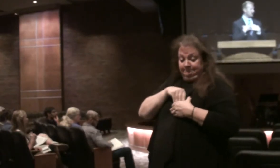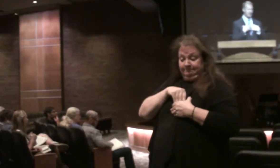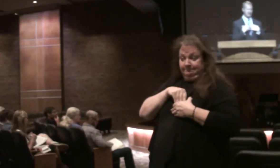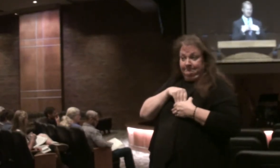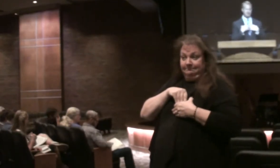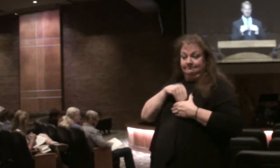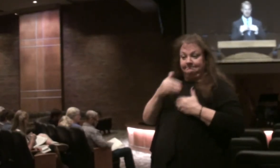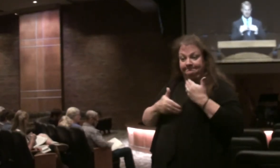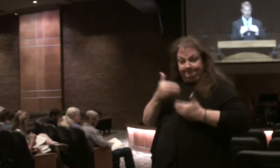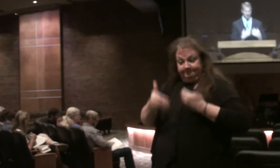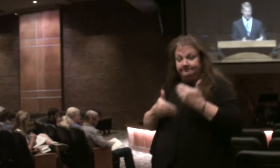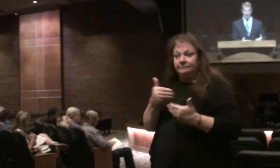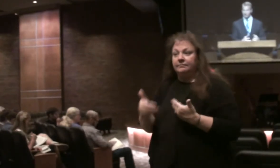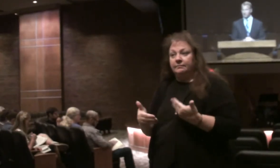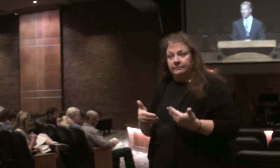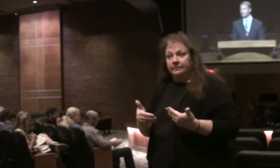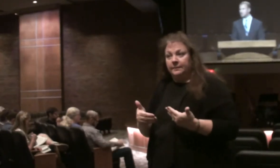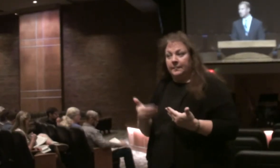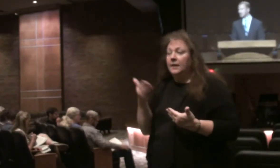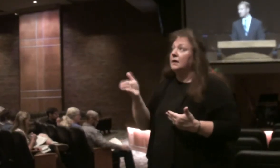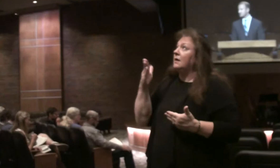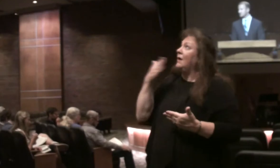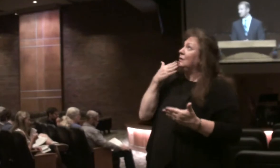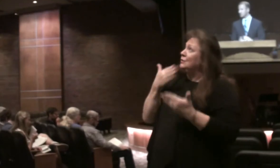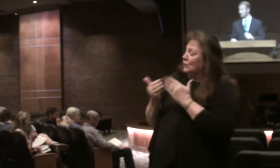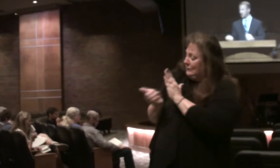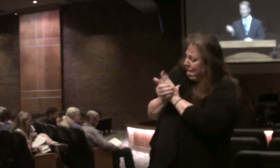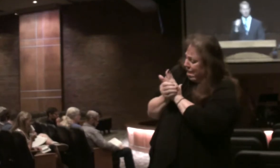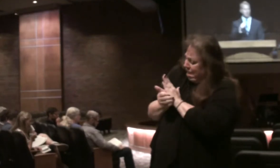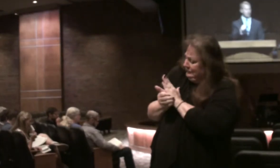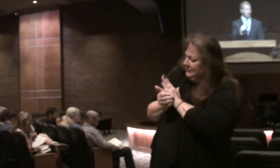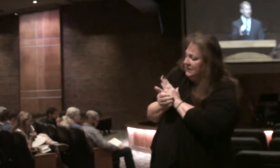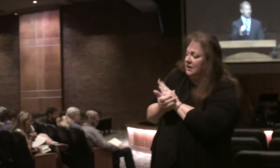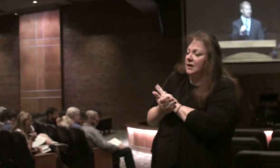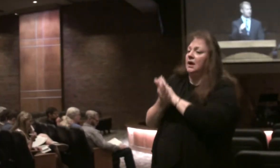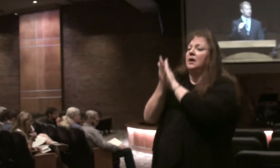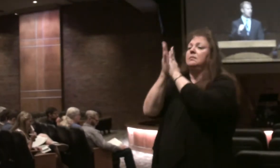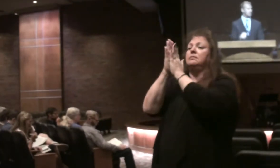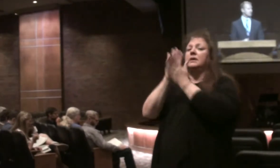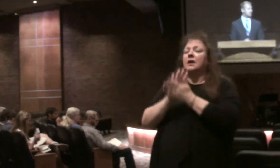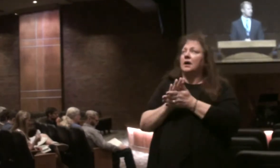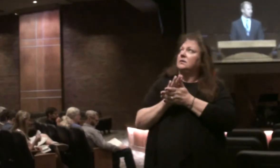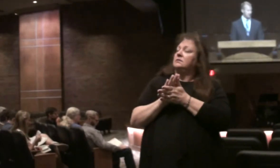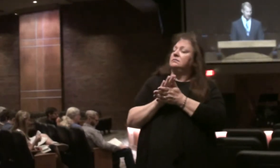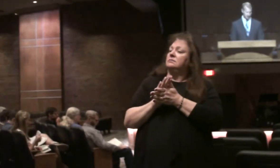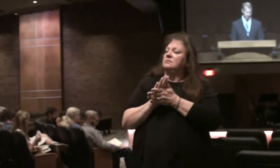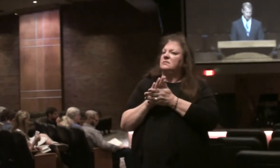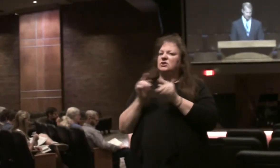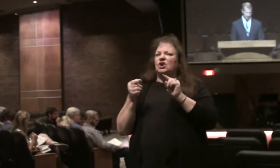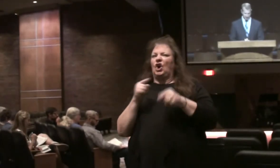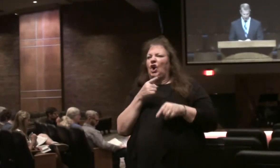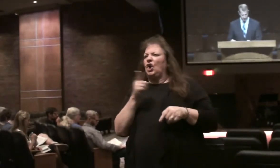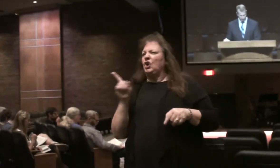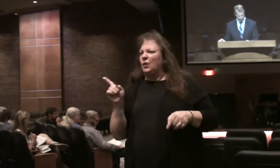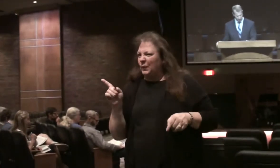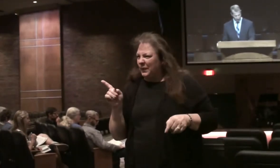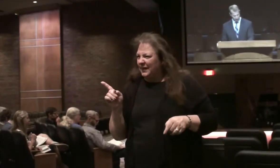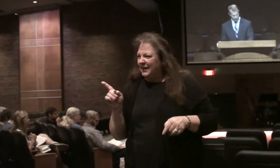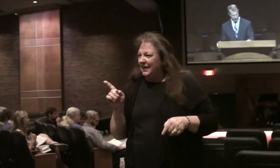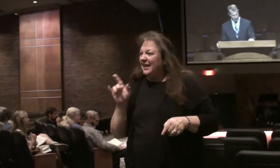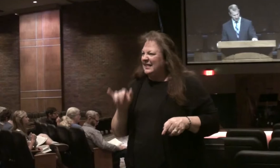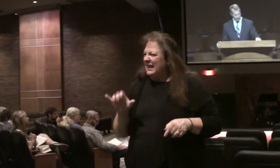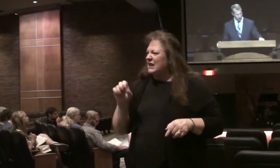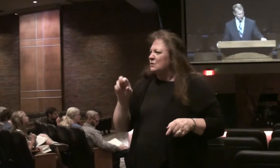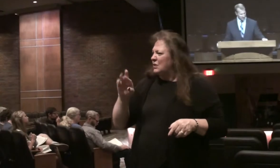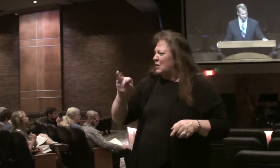in our lives, and we take even God's good gifts and turn them around and use them as weapons against one another. That's what the Corinthians were